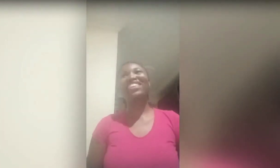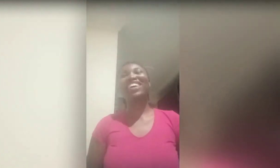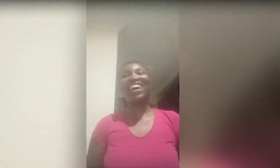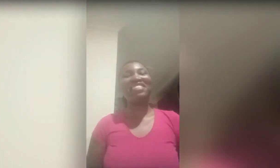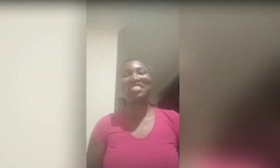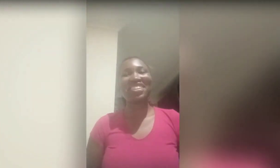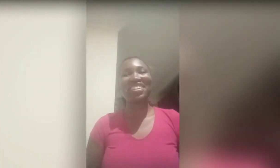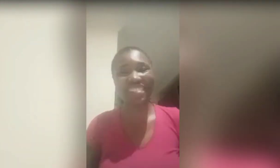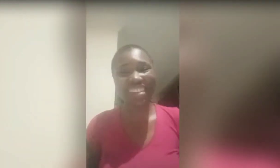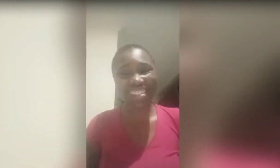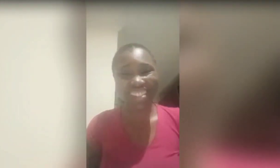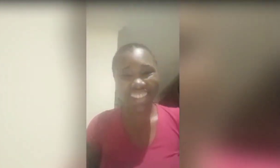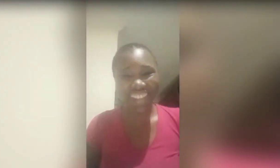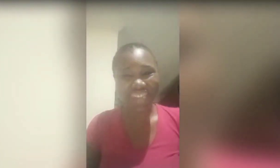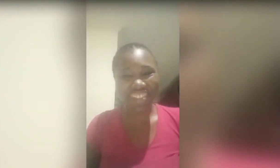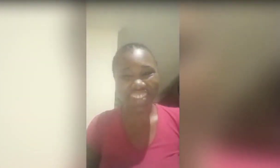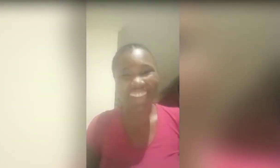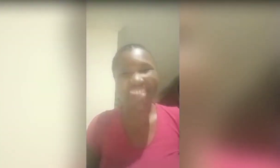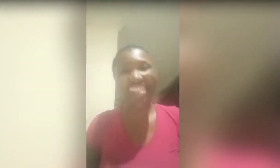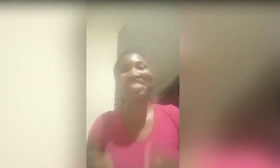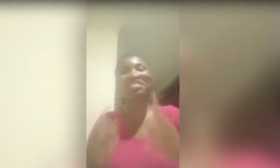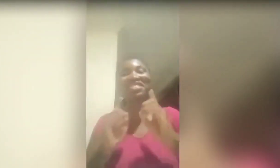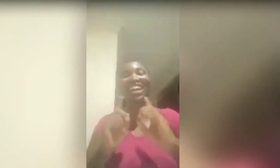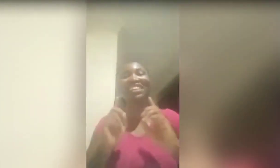good night. I forgot the time for good night. You were just one